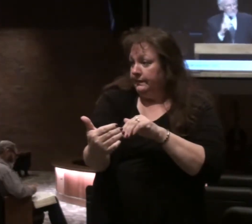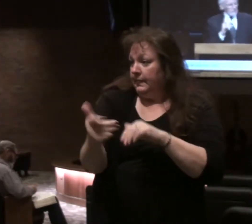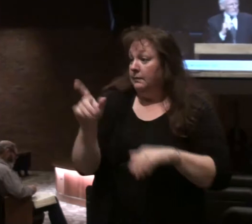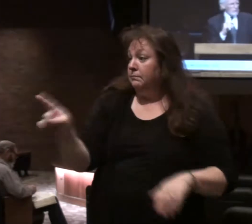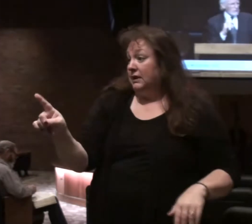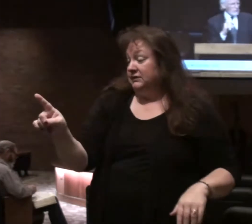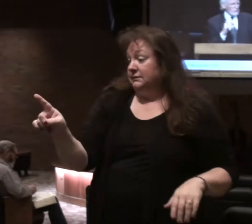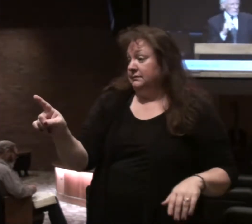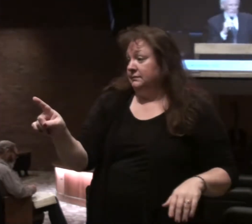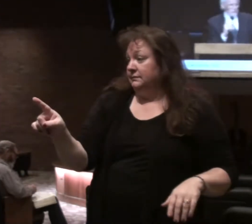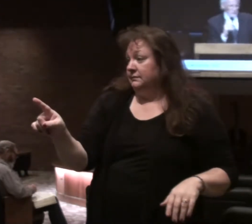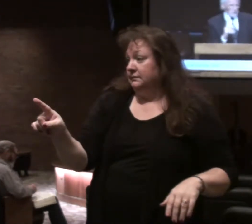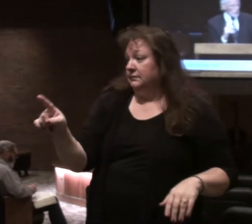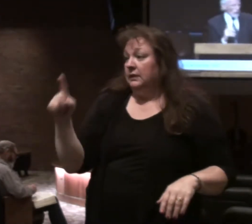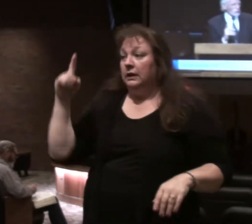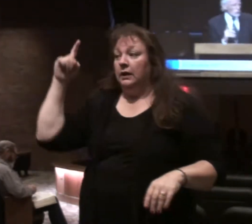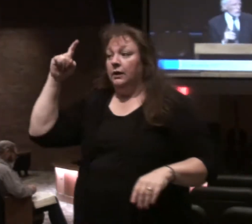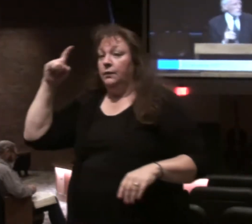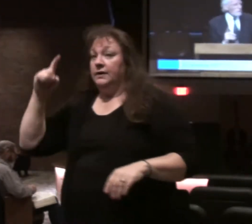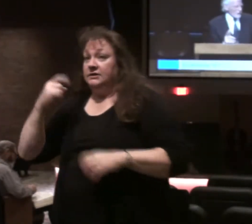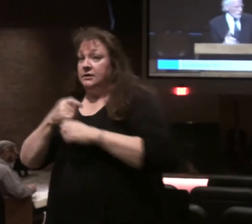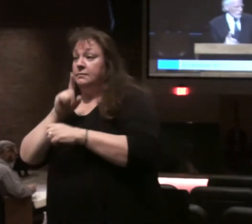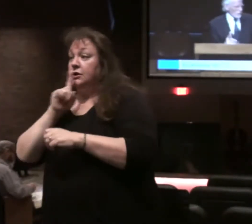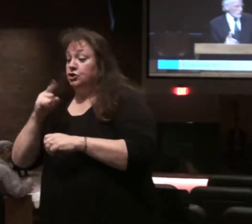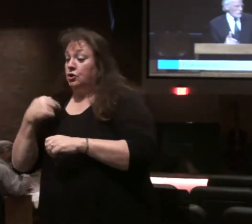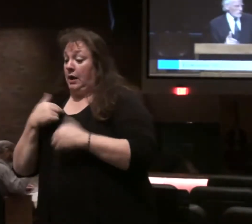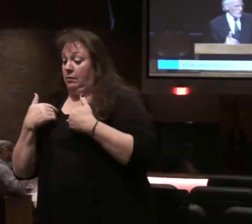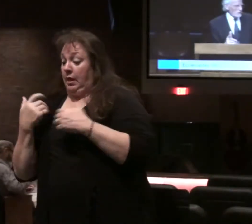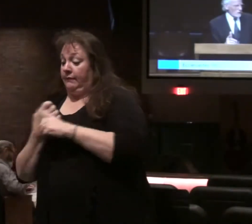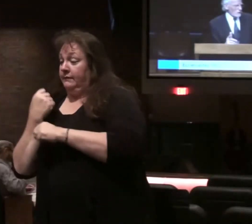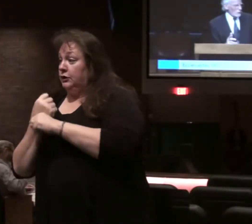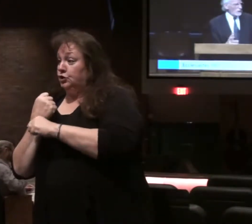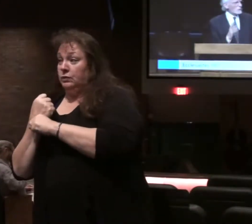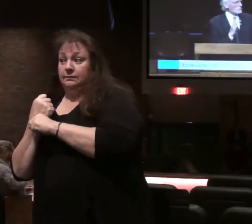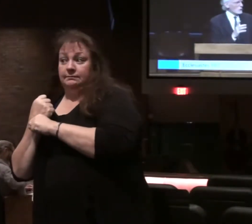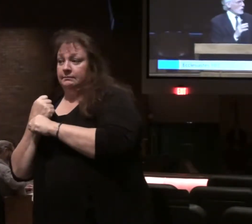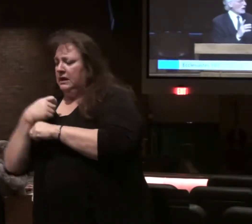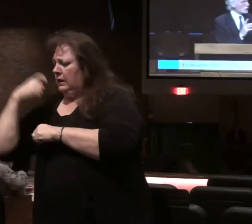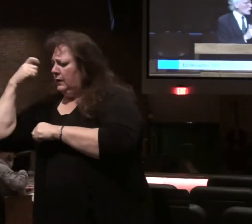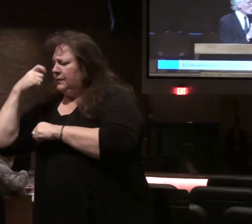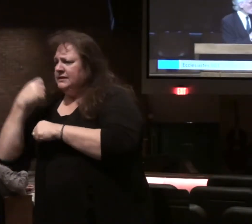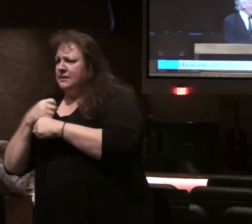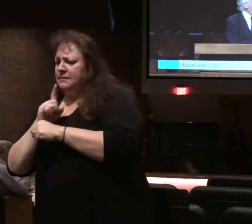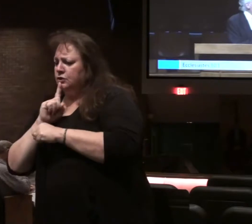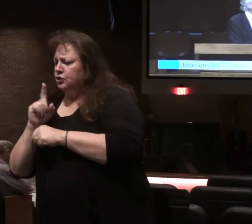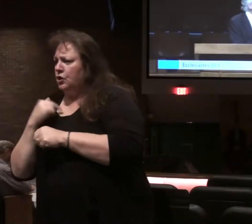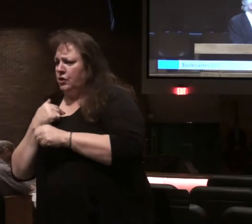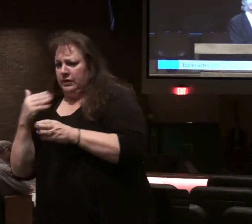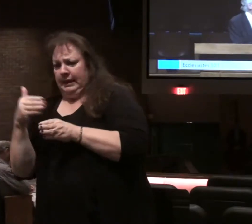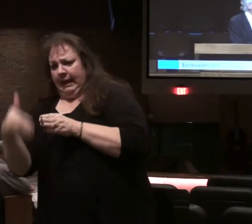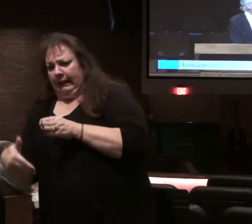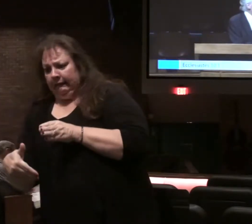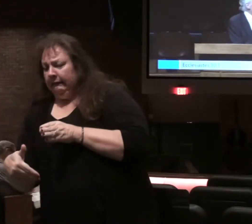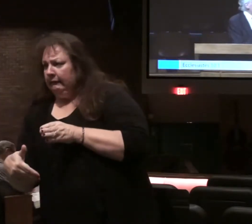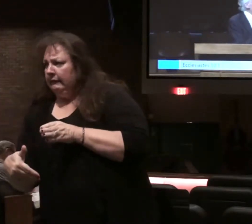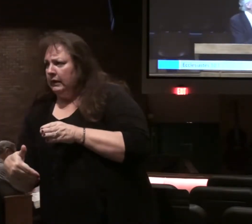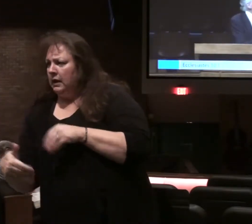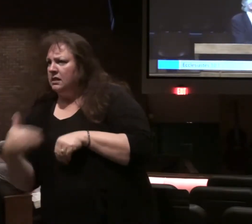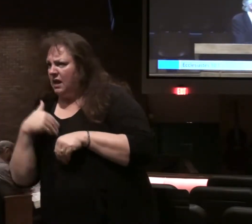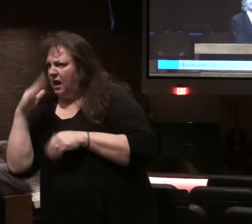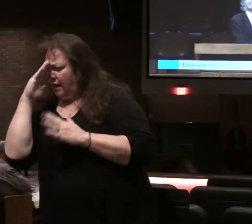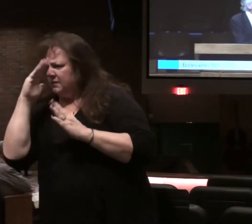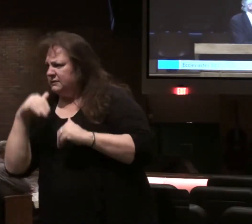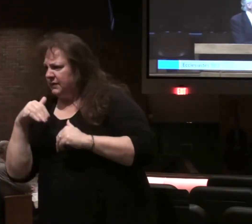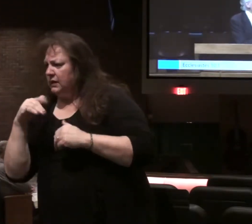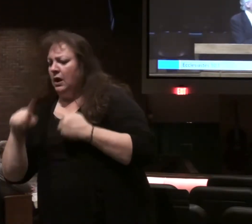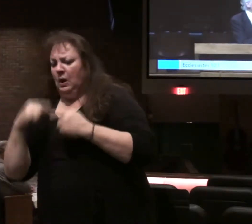But wisdom does not assure the victories. Wisdom does not assure the outcome that you might